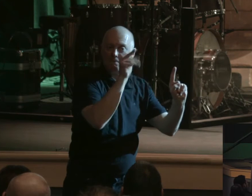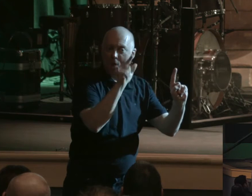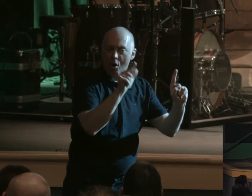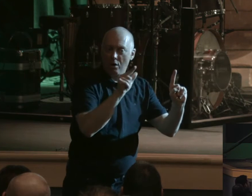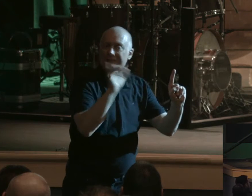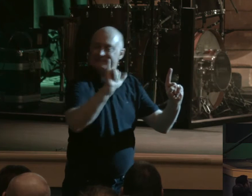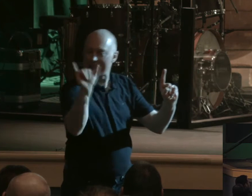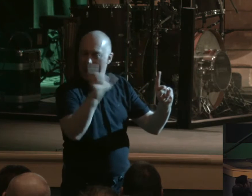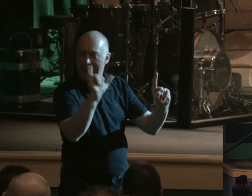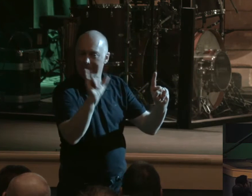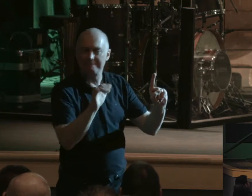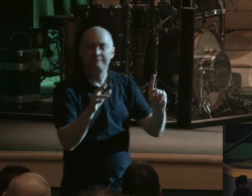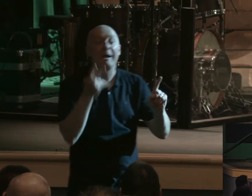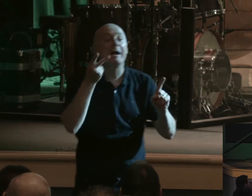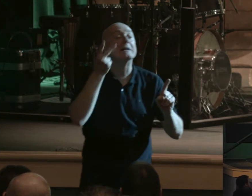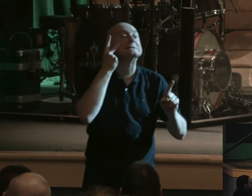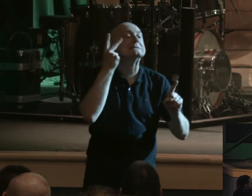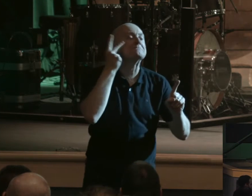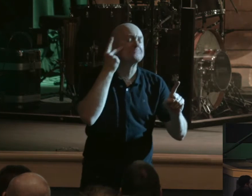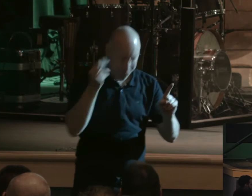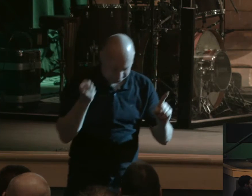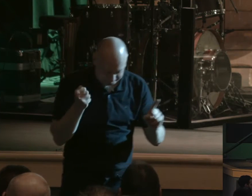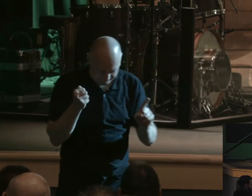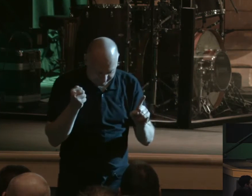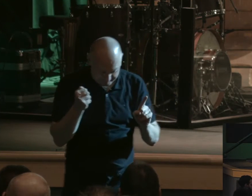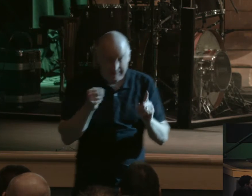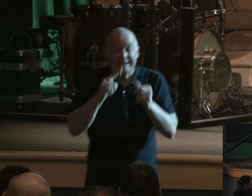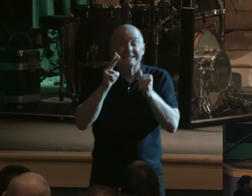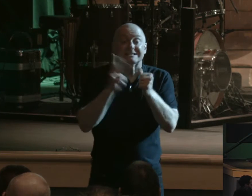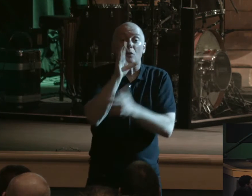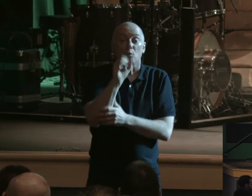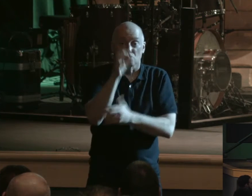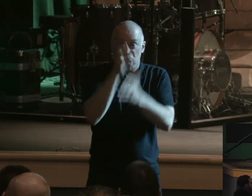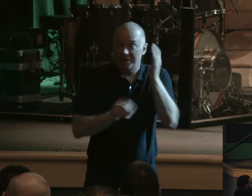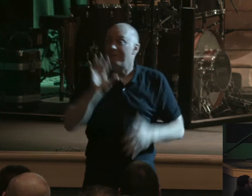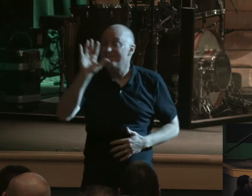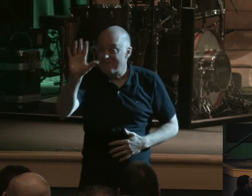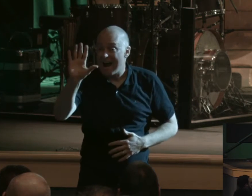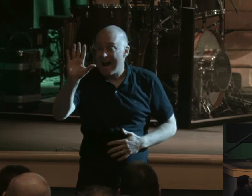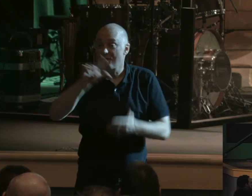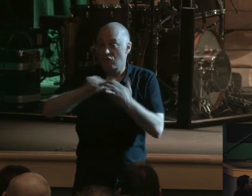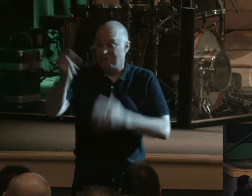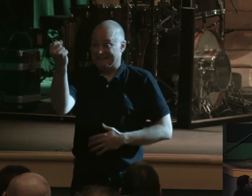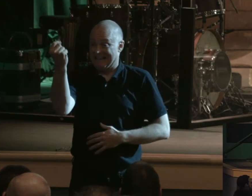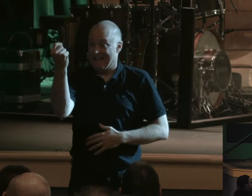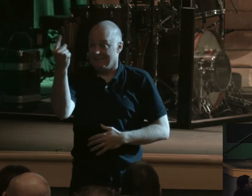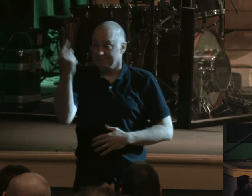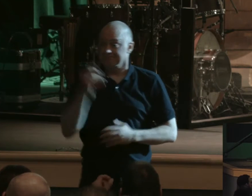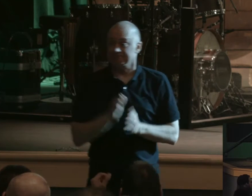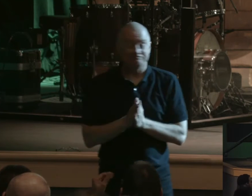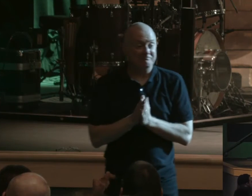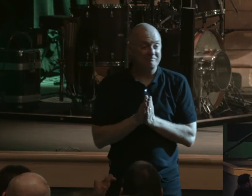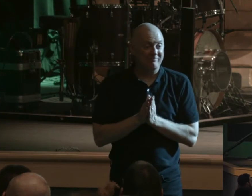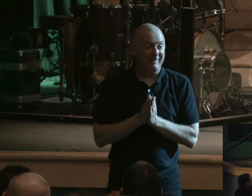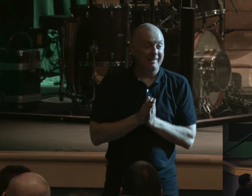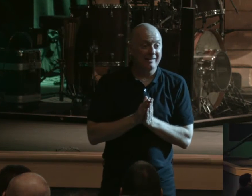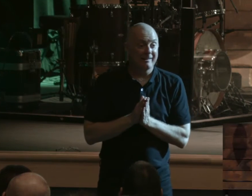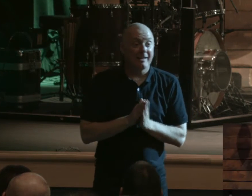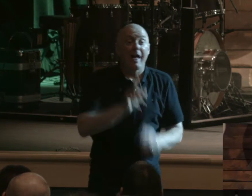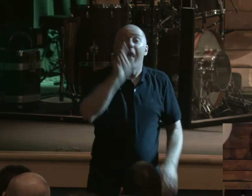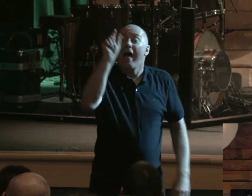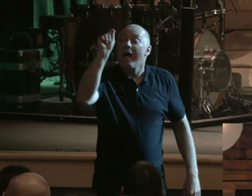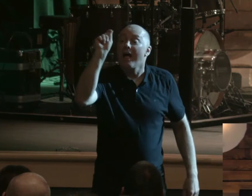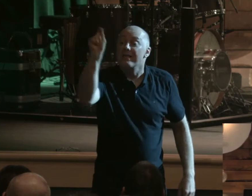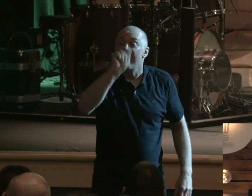find out if they do. 2 Corinthians 5, verse 11.